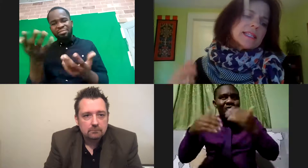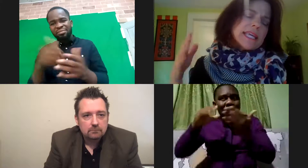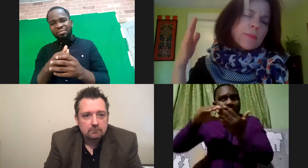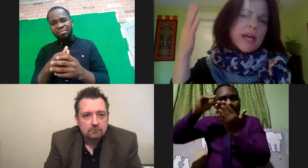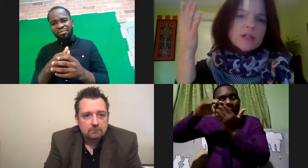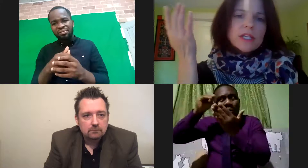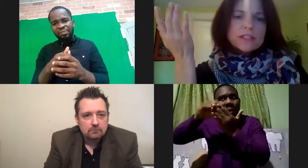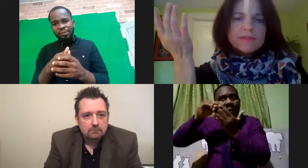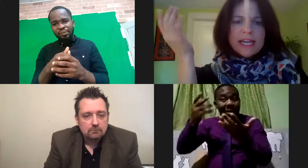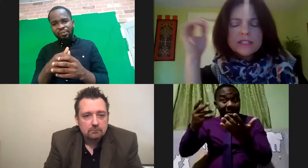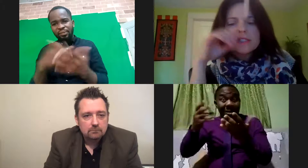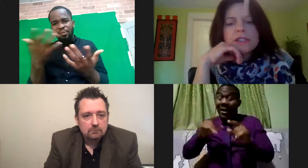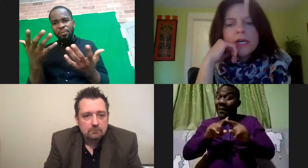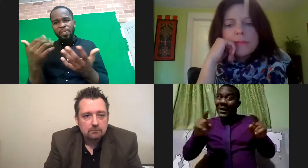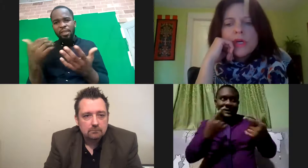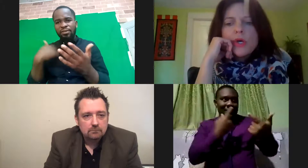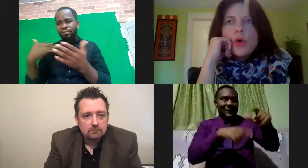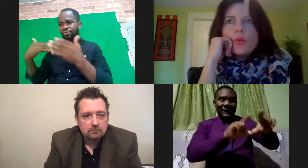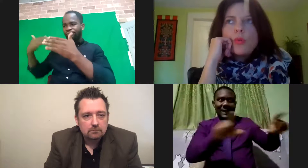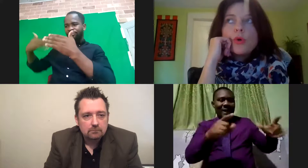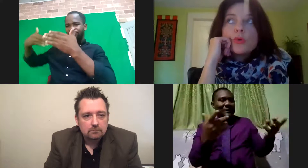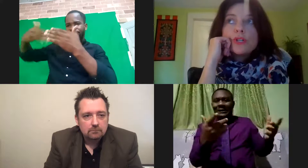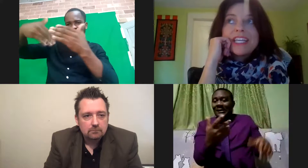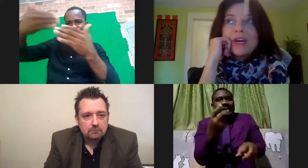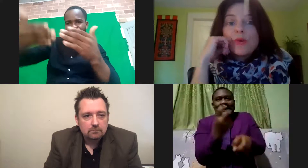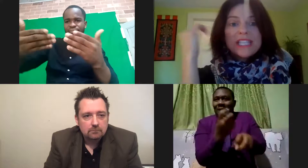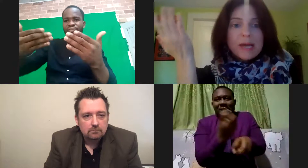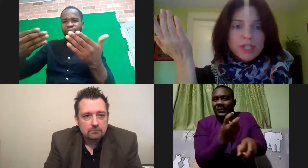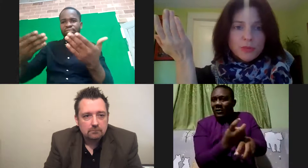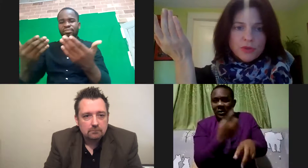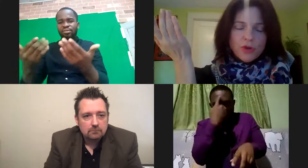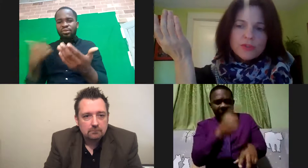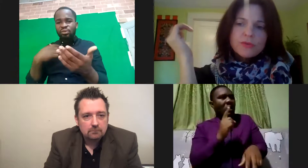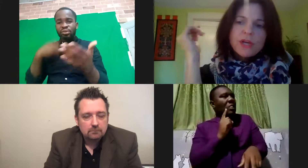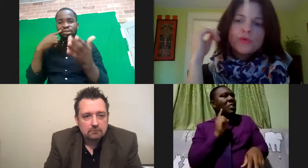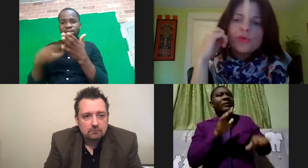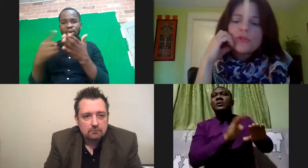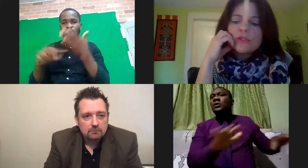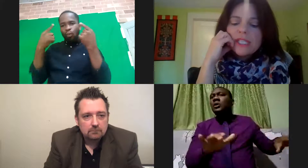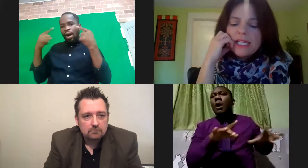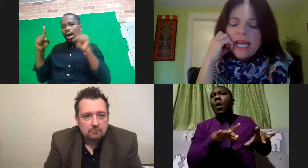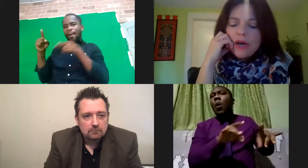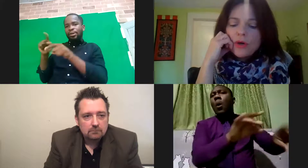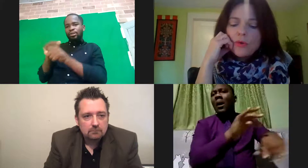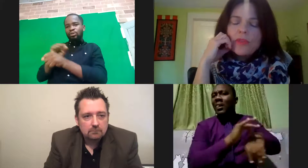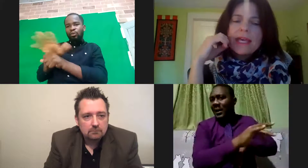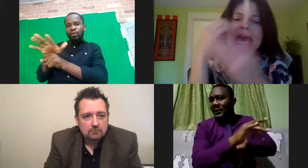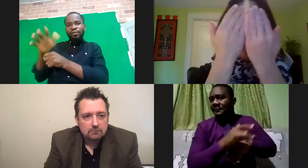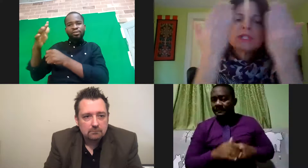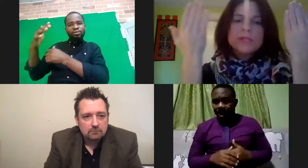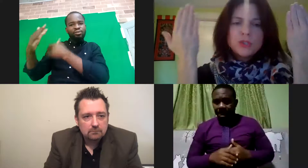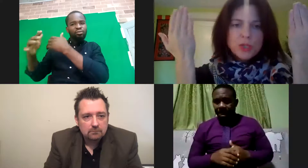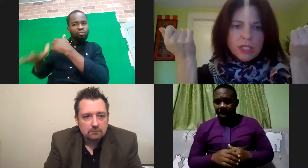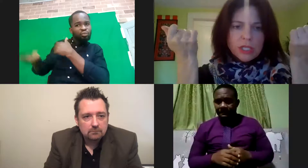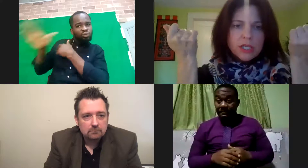I can take a parallel. In fact, we're looking at what's happening with COVID around the world and how the